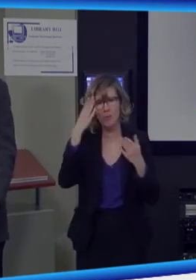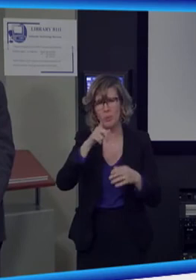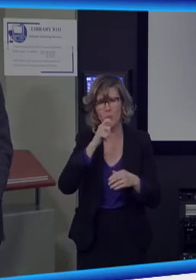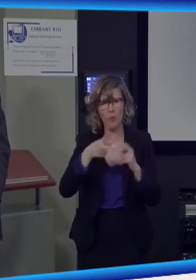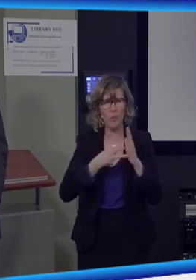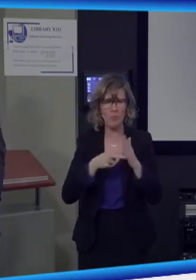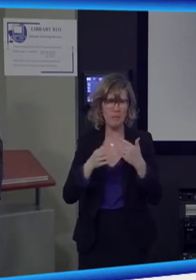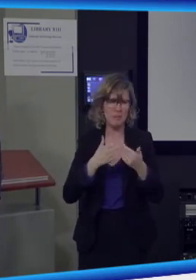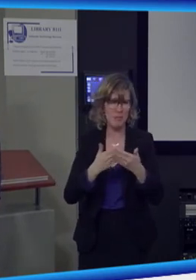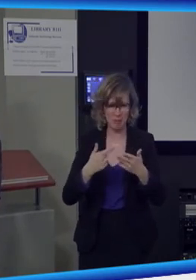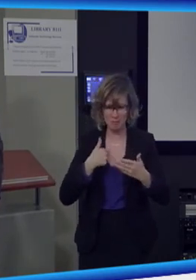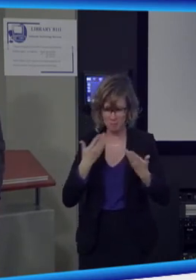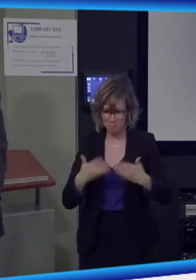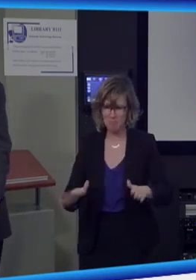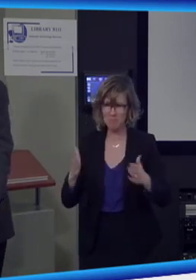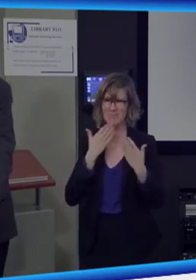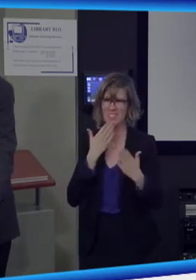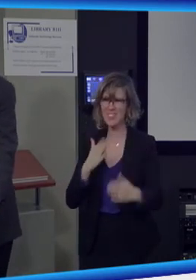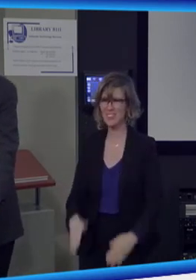done.